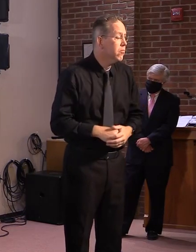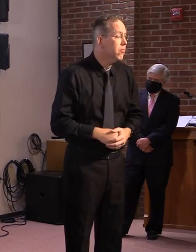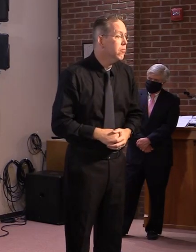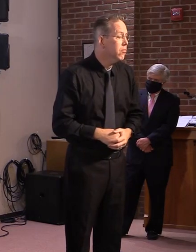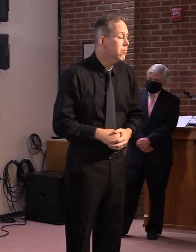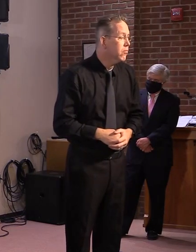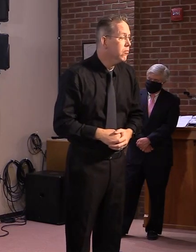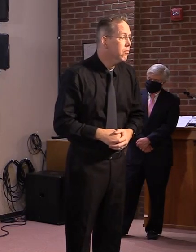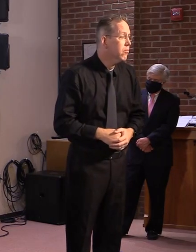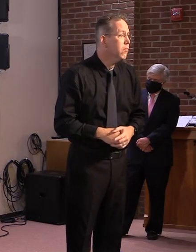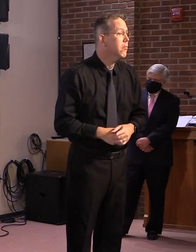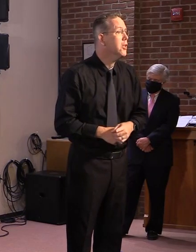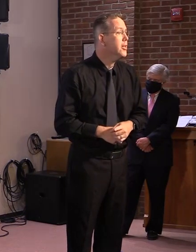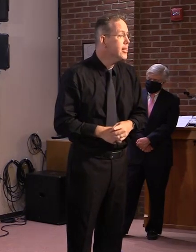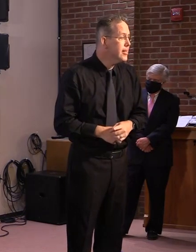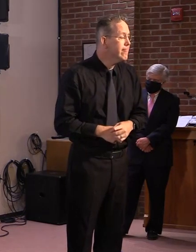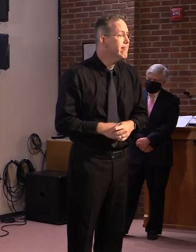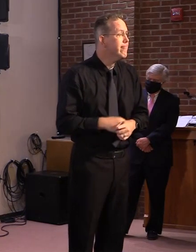So